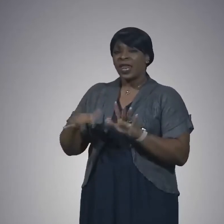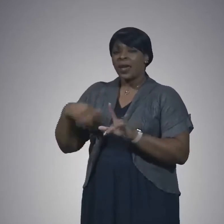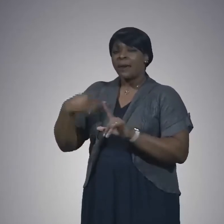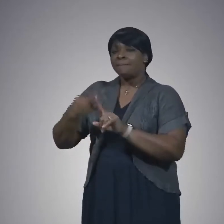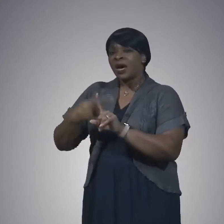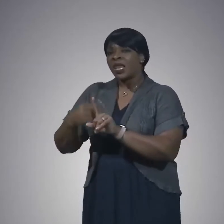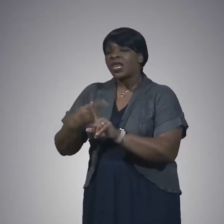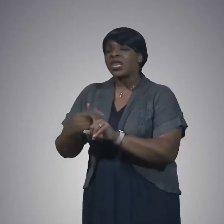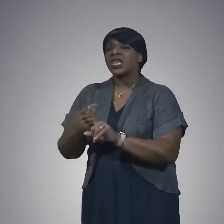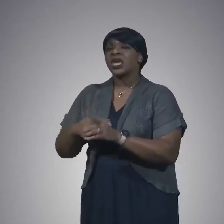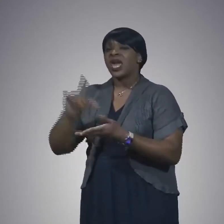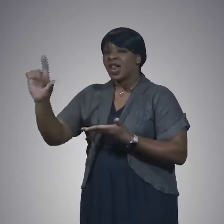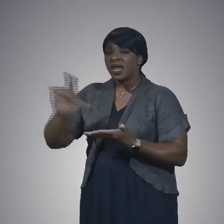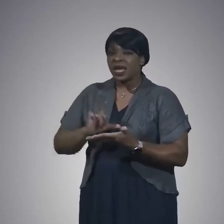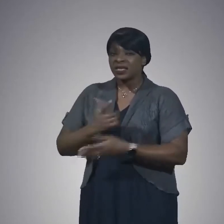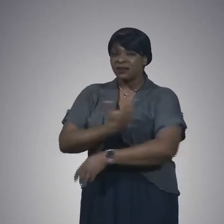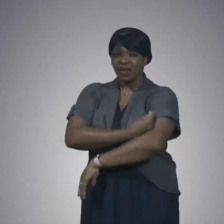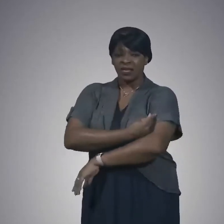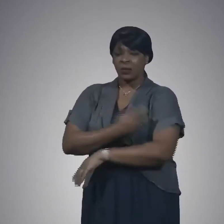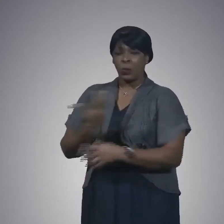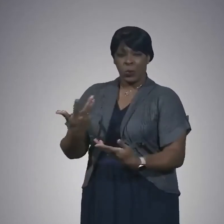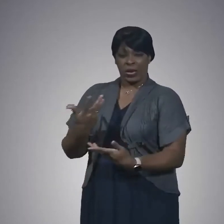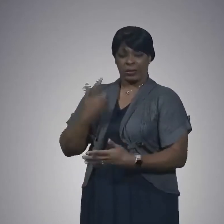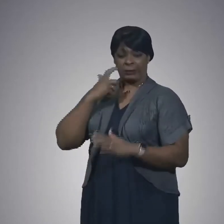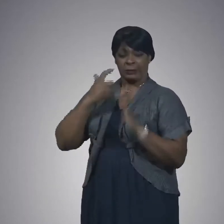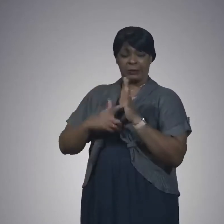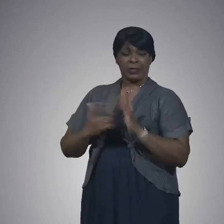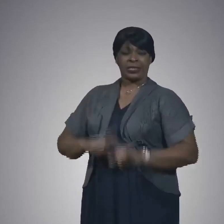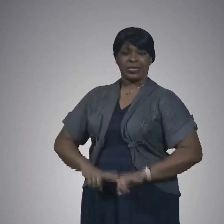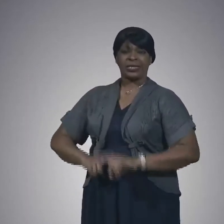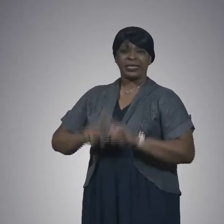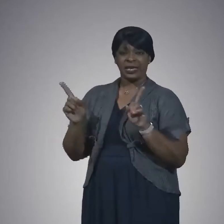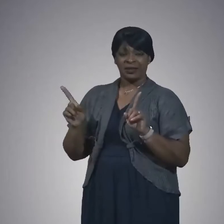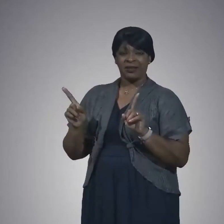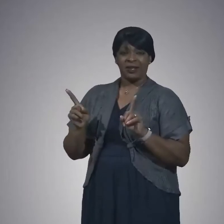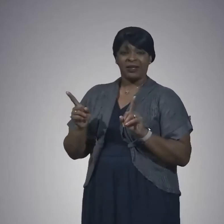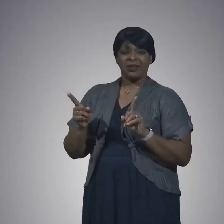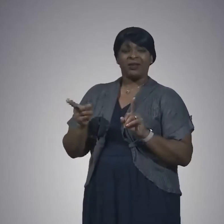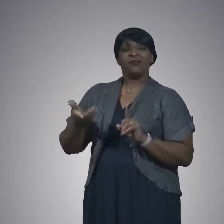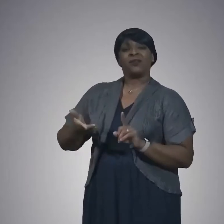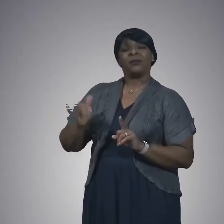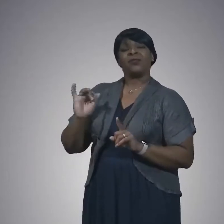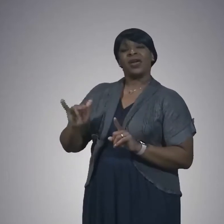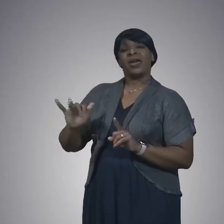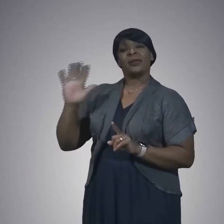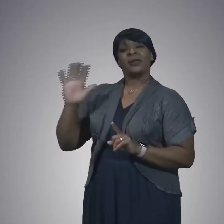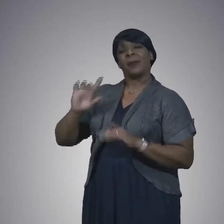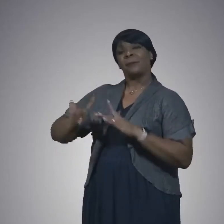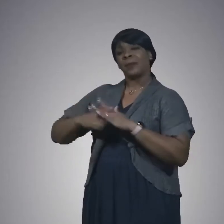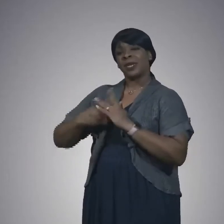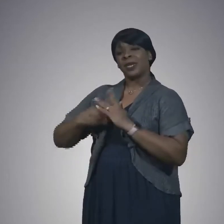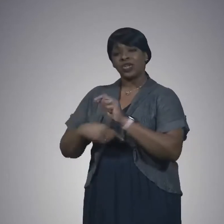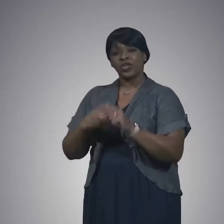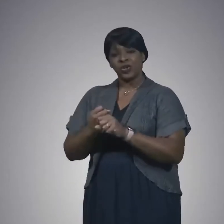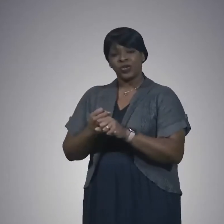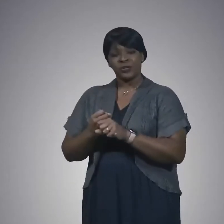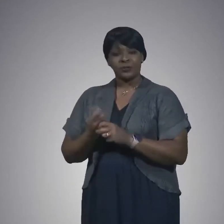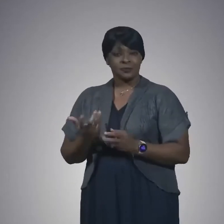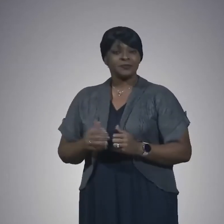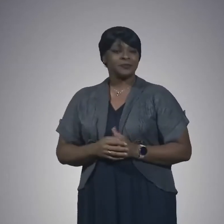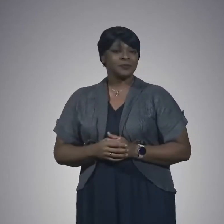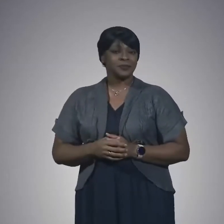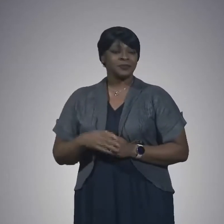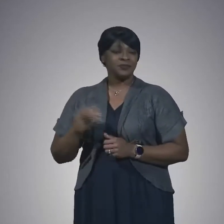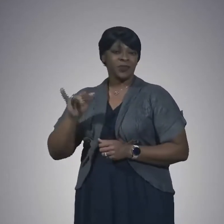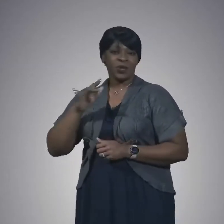monthly thing. What are we seeing that may differ from kind of that hot peak at the beginning of the year when